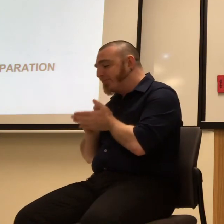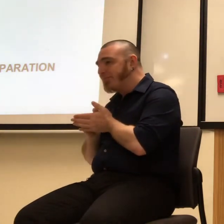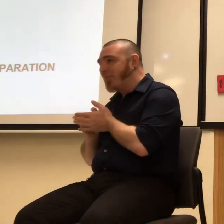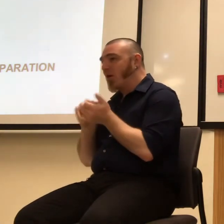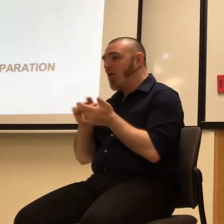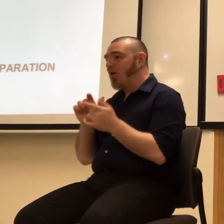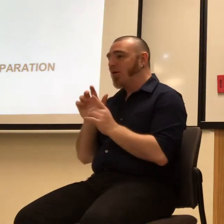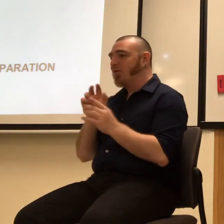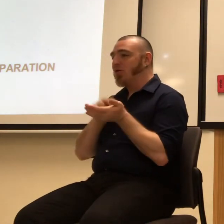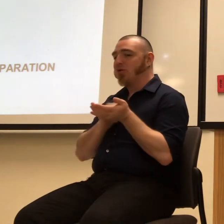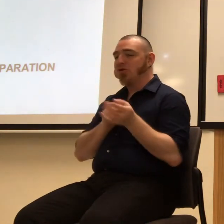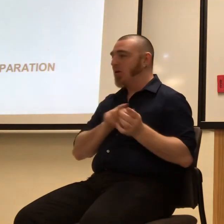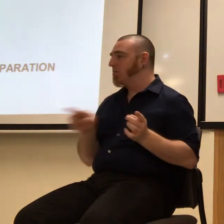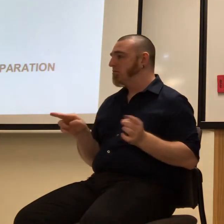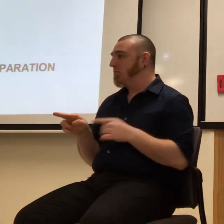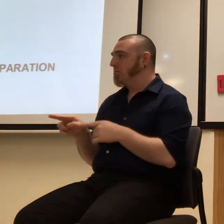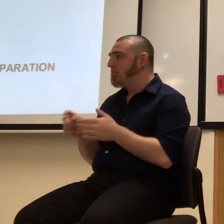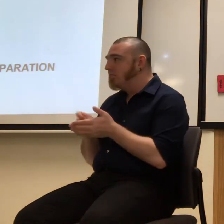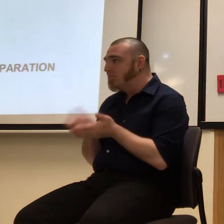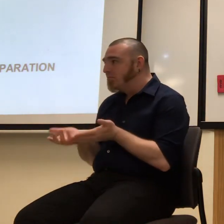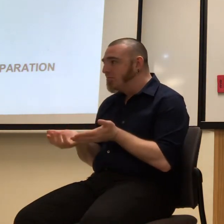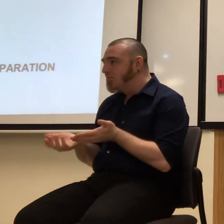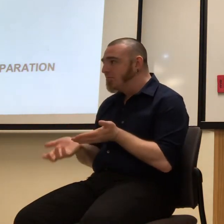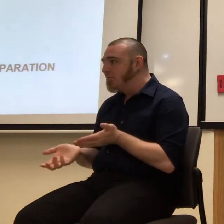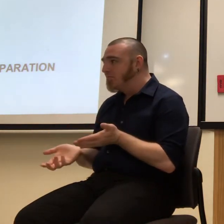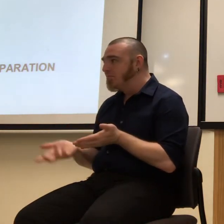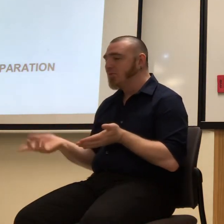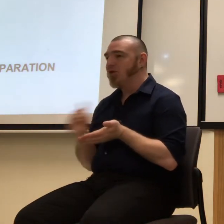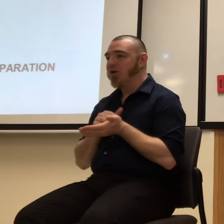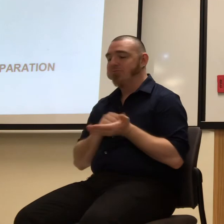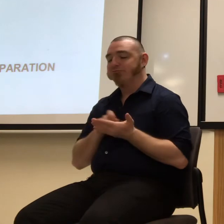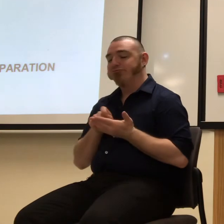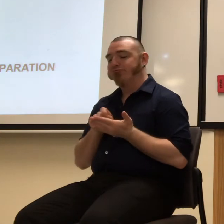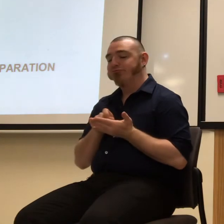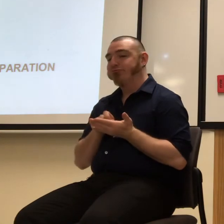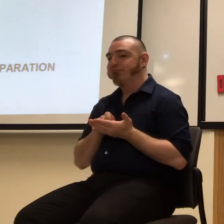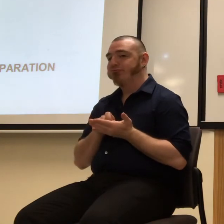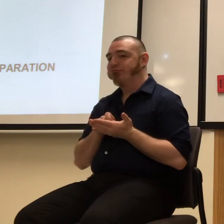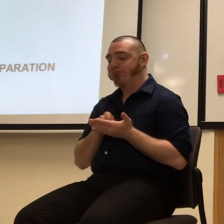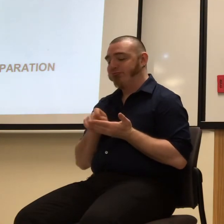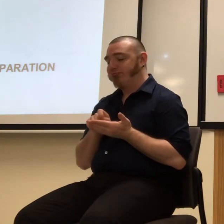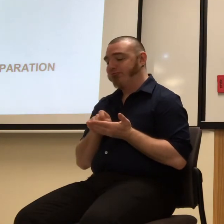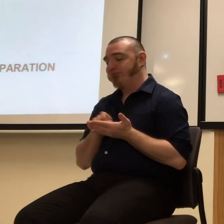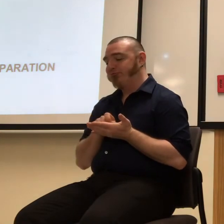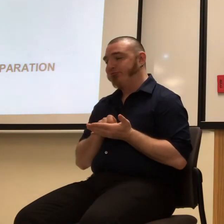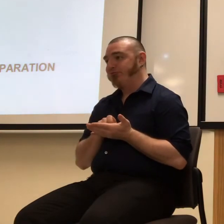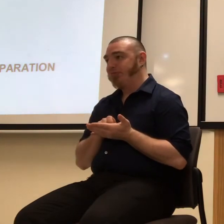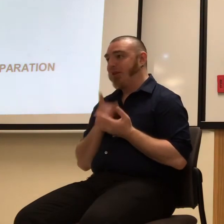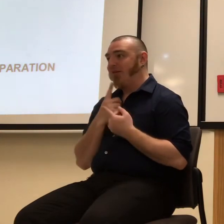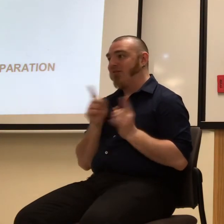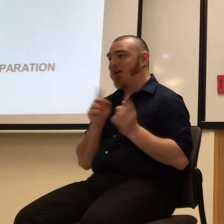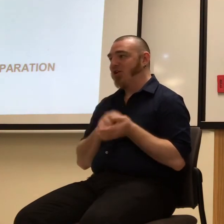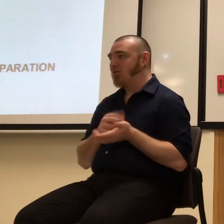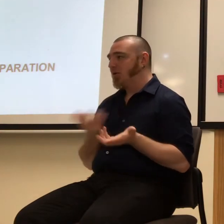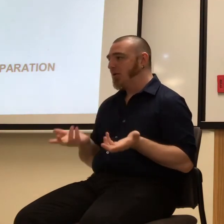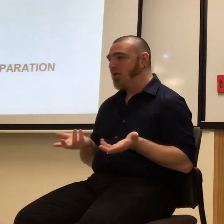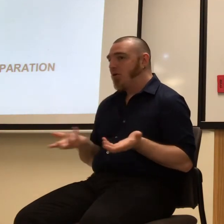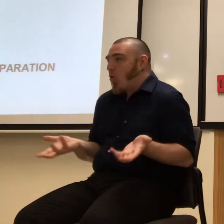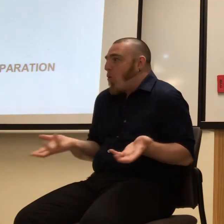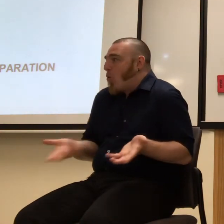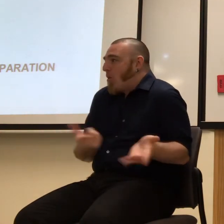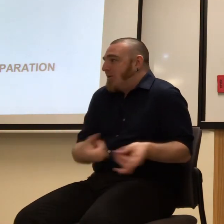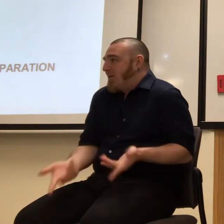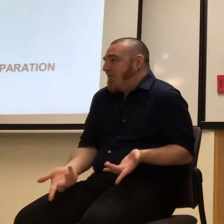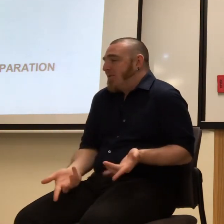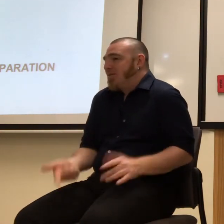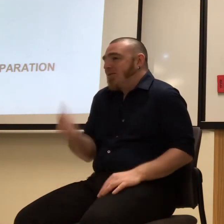him to say what it is. He's not saying anything. He's giving them nothing. And finally, the nurse is like, well, what is it? And she